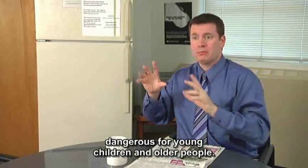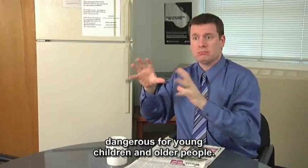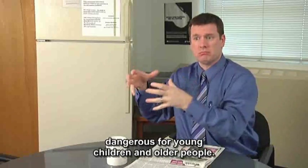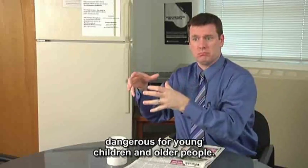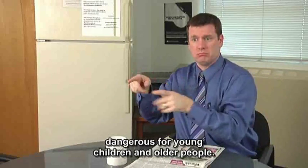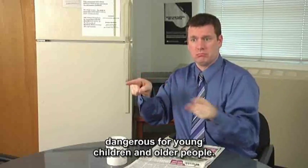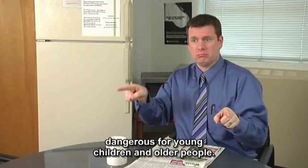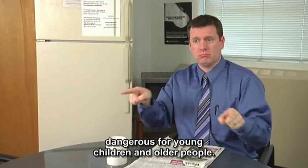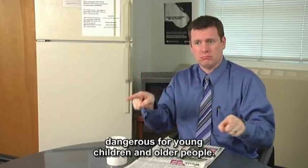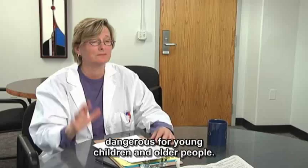people.